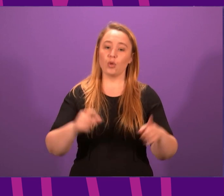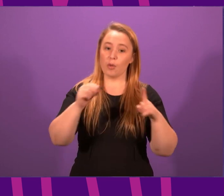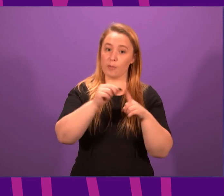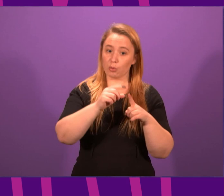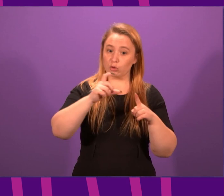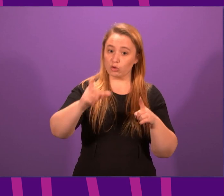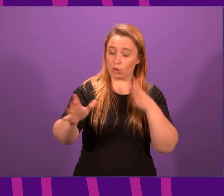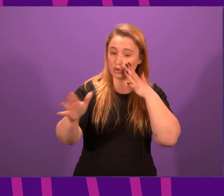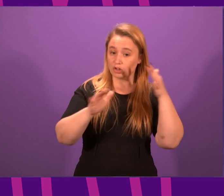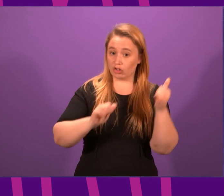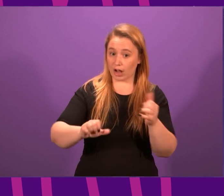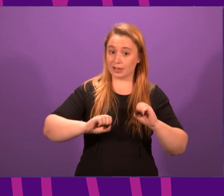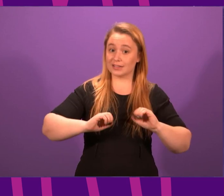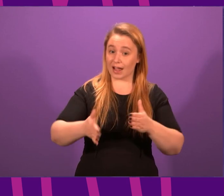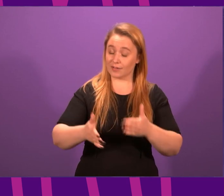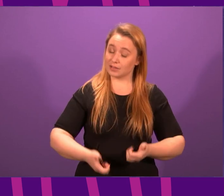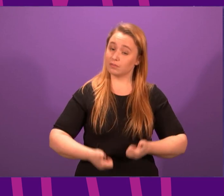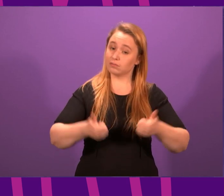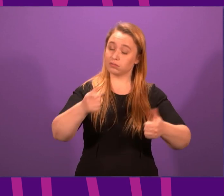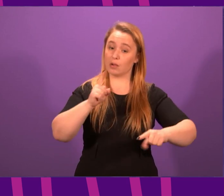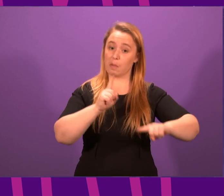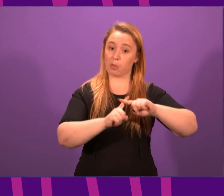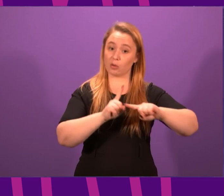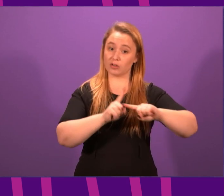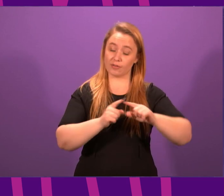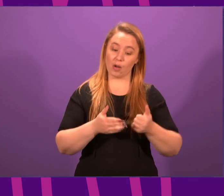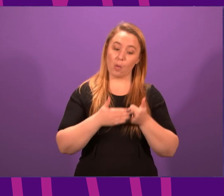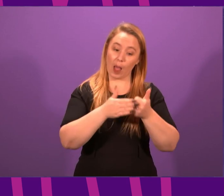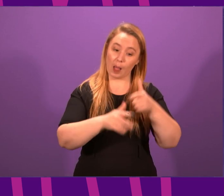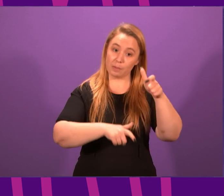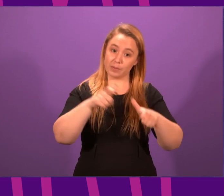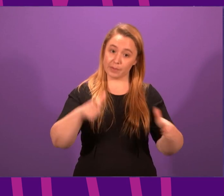checker service, which will help people do exactly that,